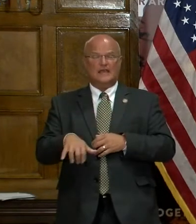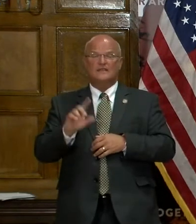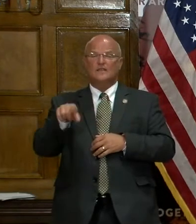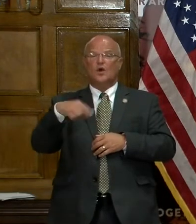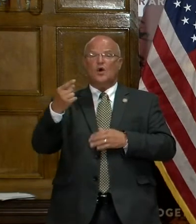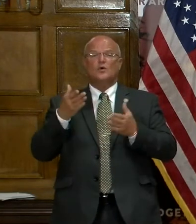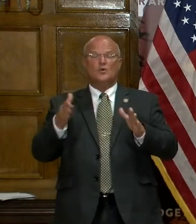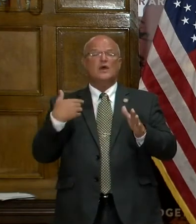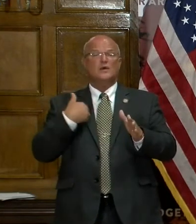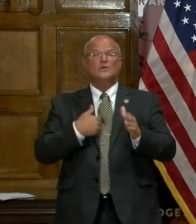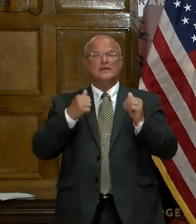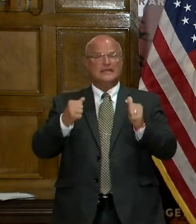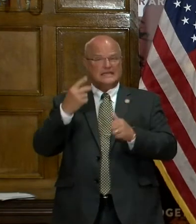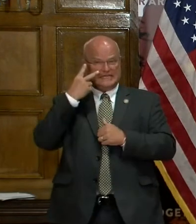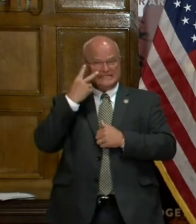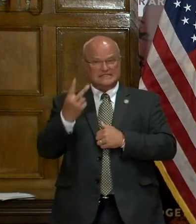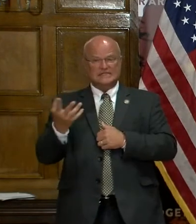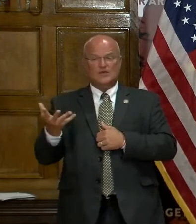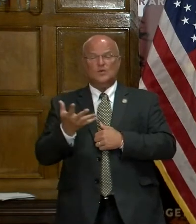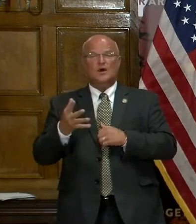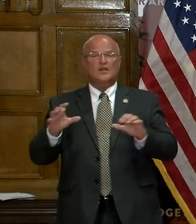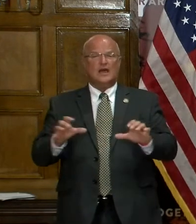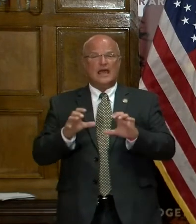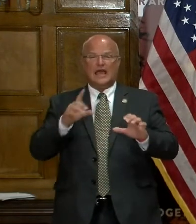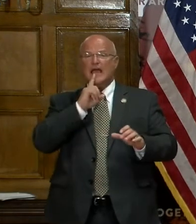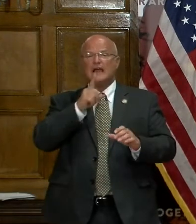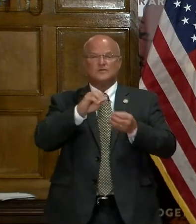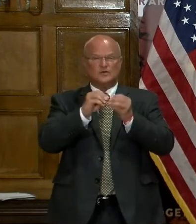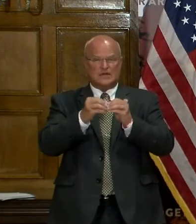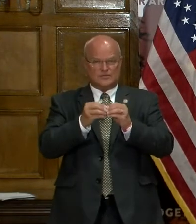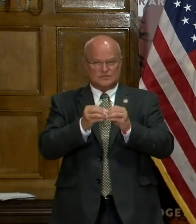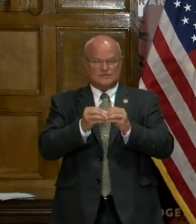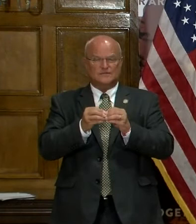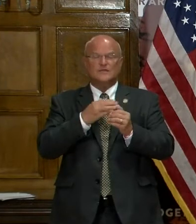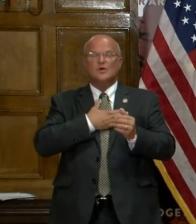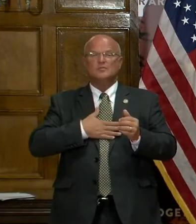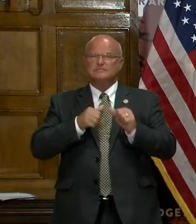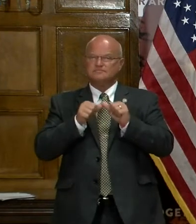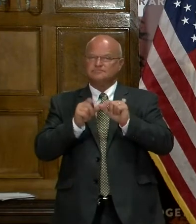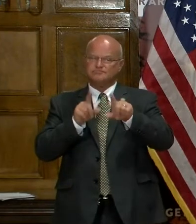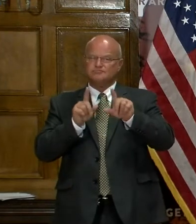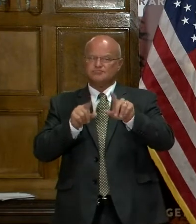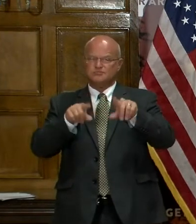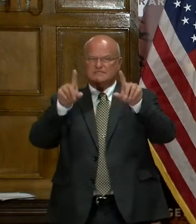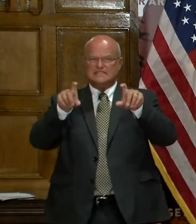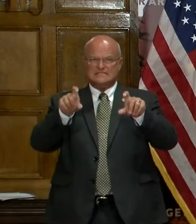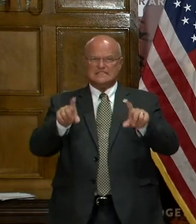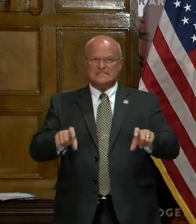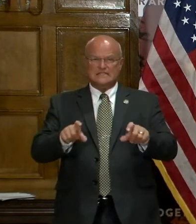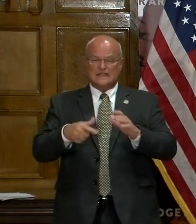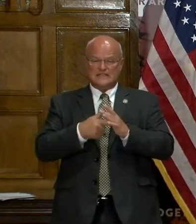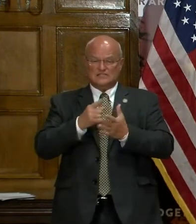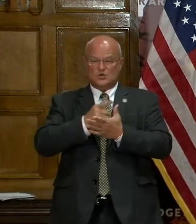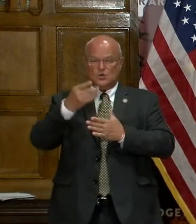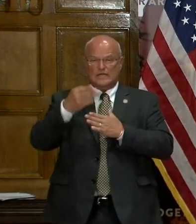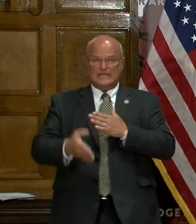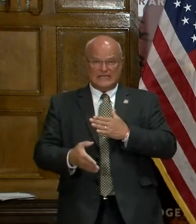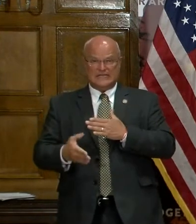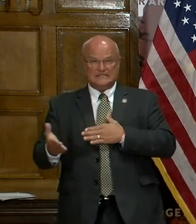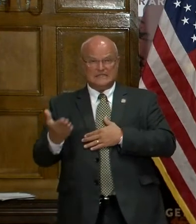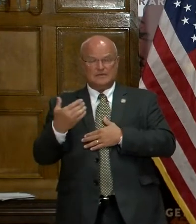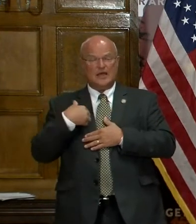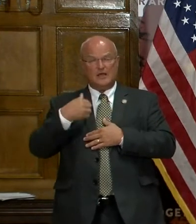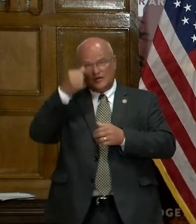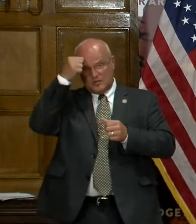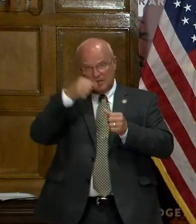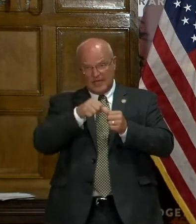the only way we're going to be able to see what our actual numbers are. So again, please continue to test. And because this is a weekend that's coming up, I want